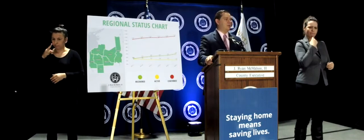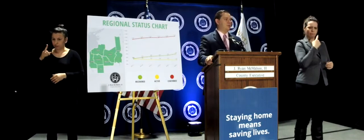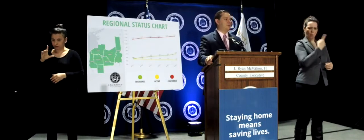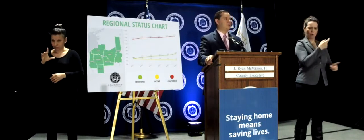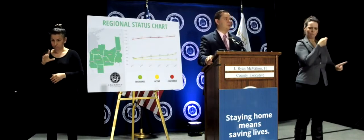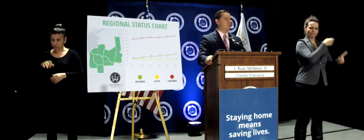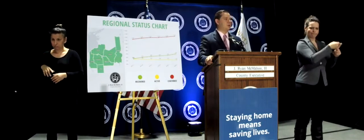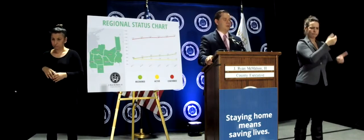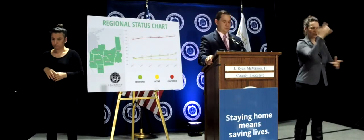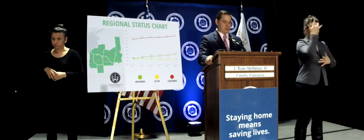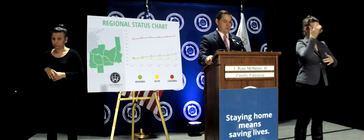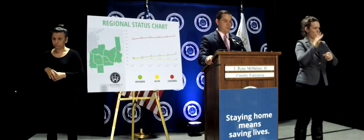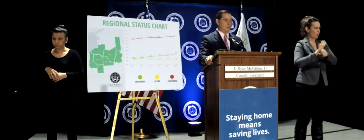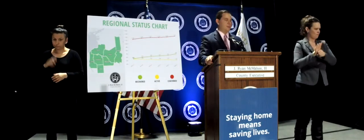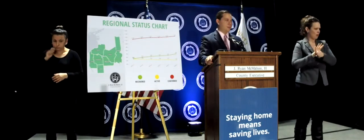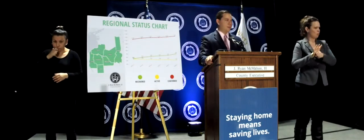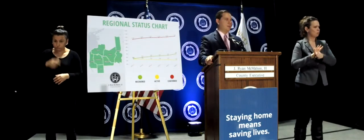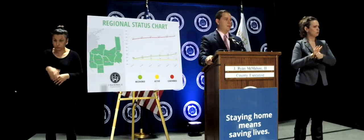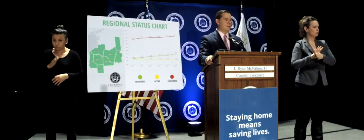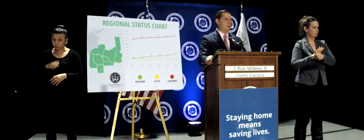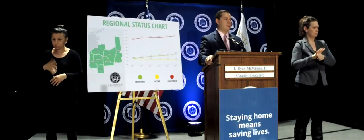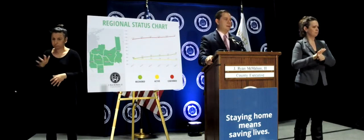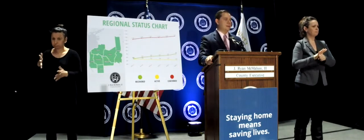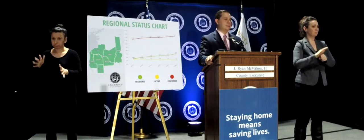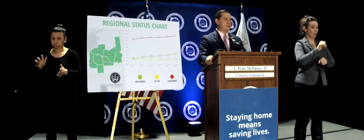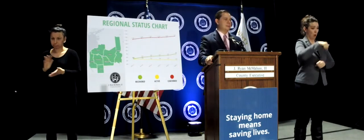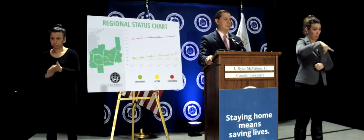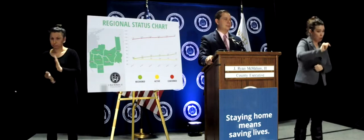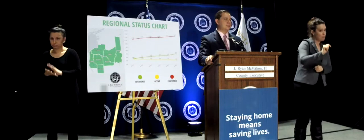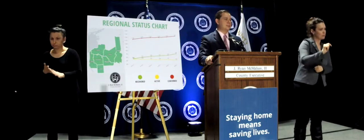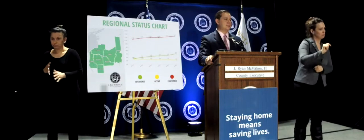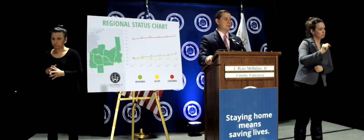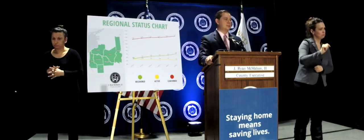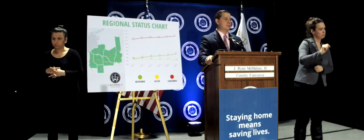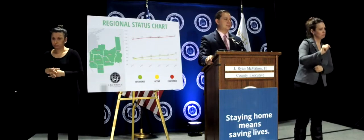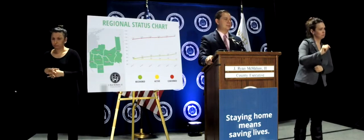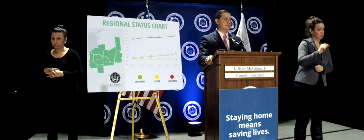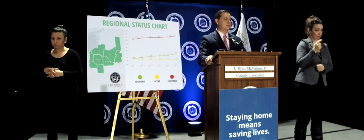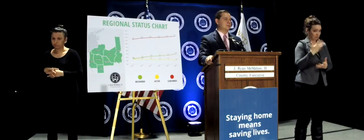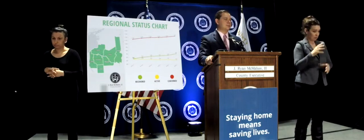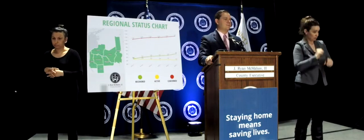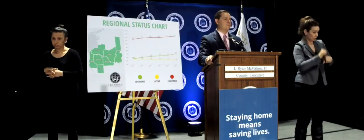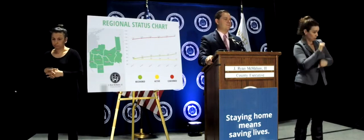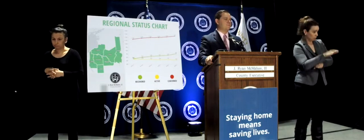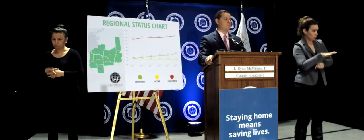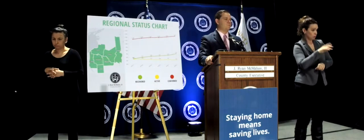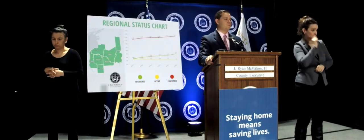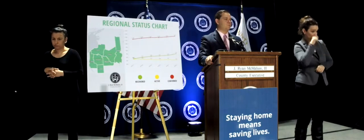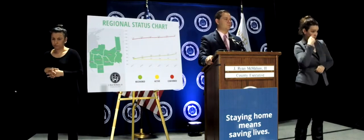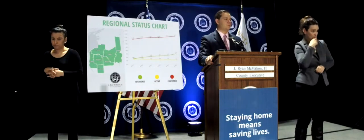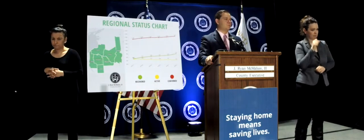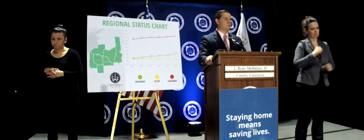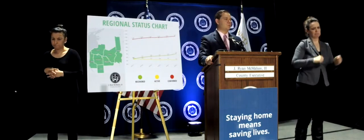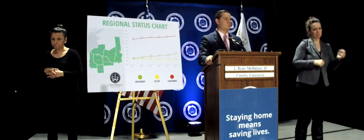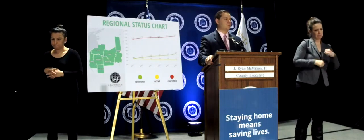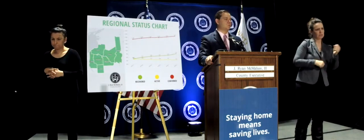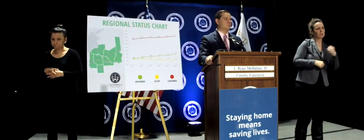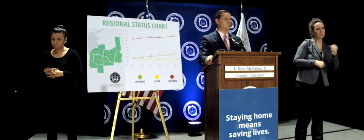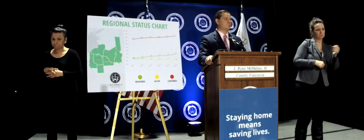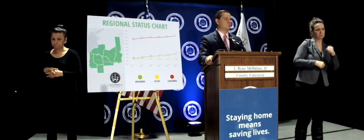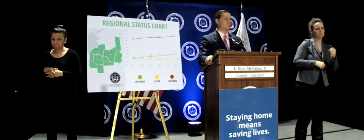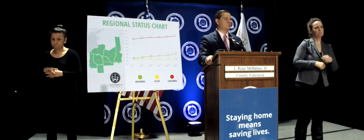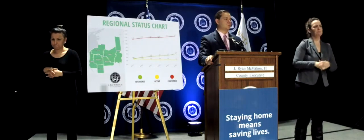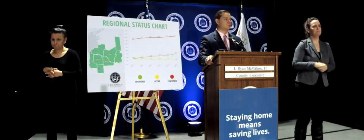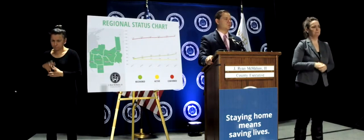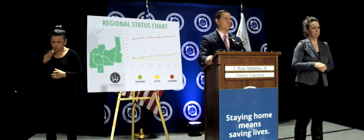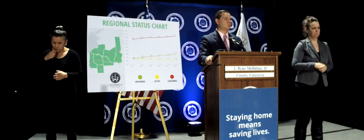We have, yeah. If you're testing asymptomatic people going into these assisted living places, et cetera, there's an